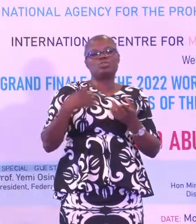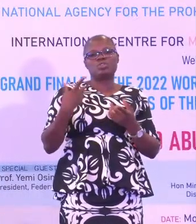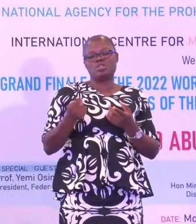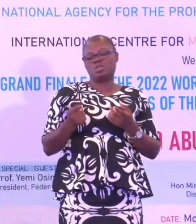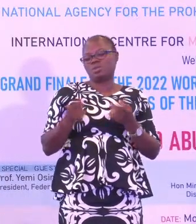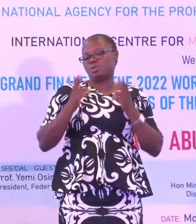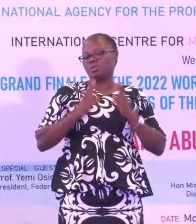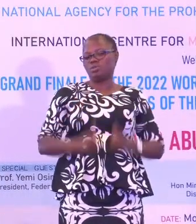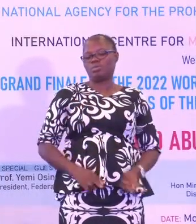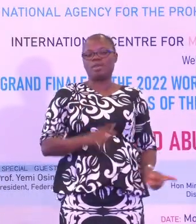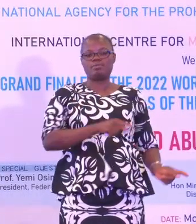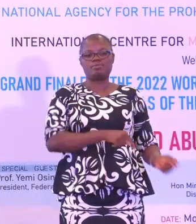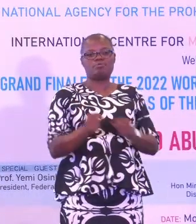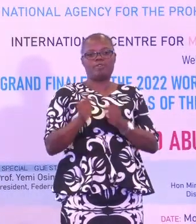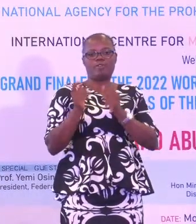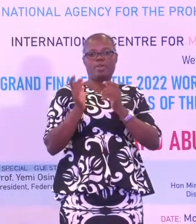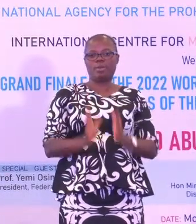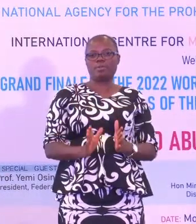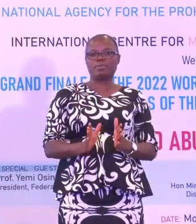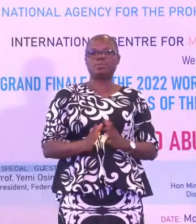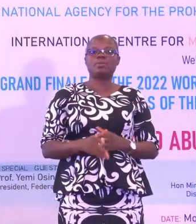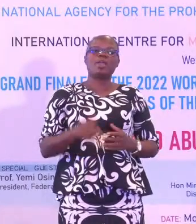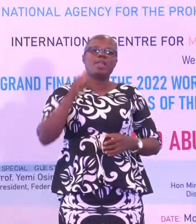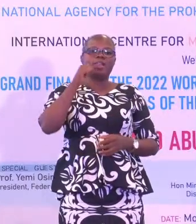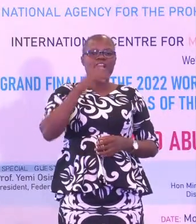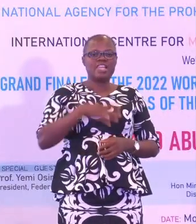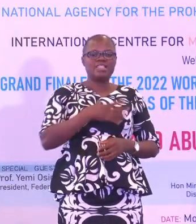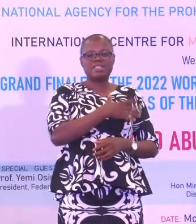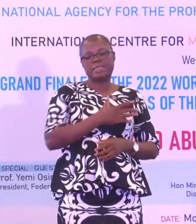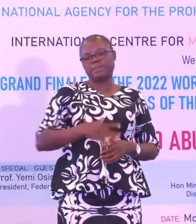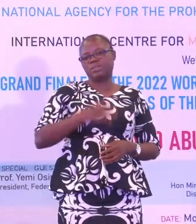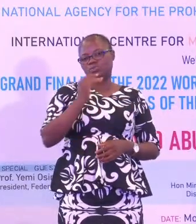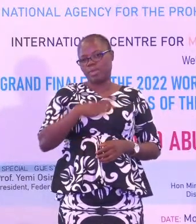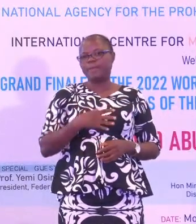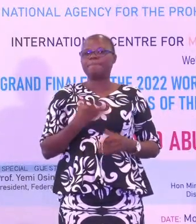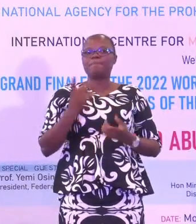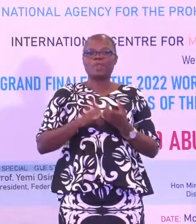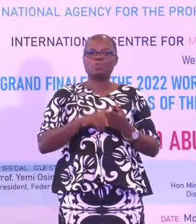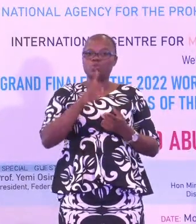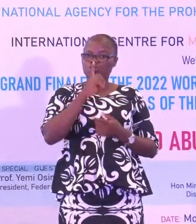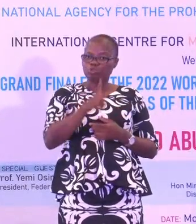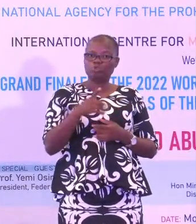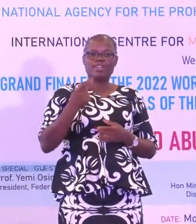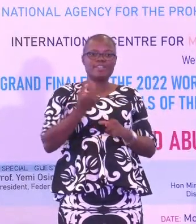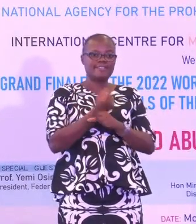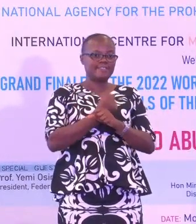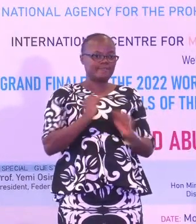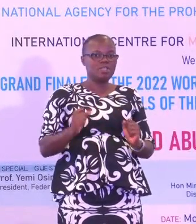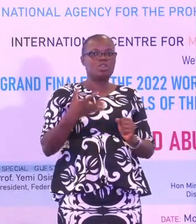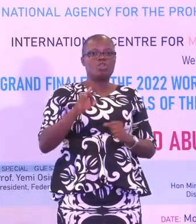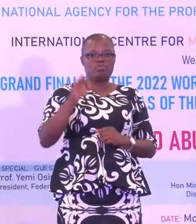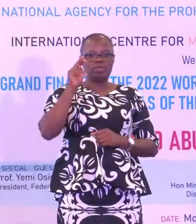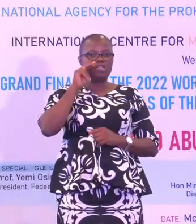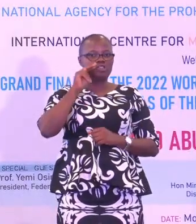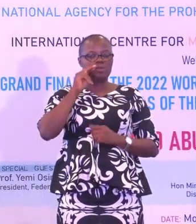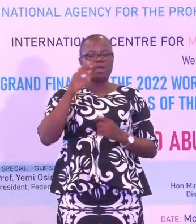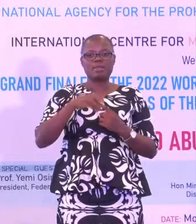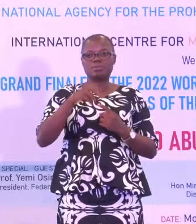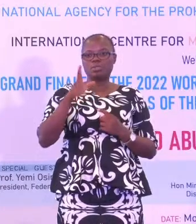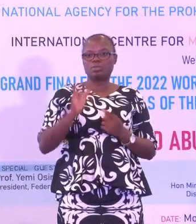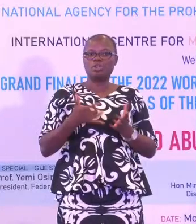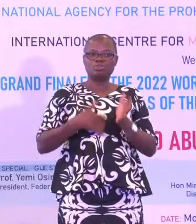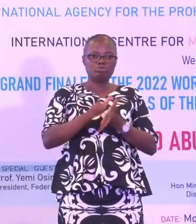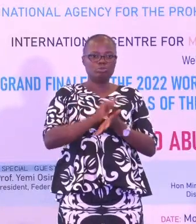human traffickers. Ladies and gentlemen, in order to ensure the safety of Nigerians, especially